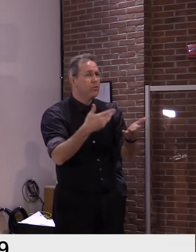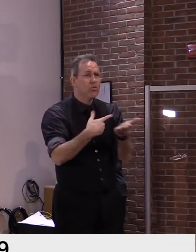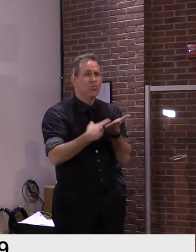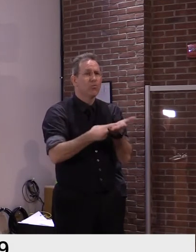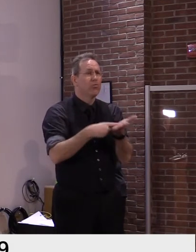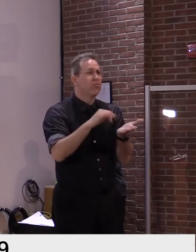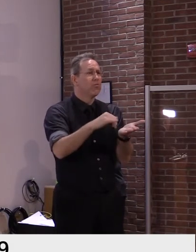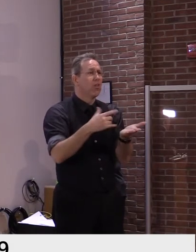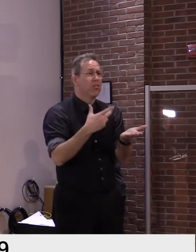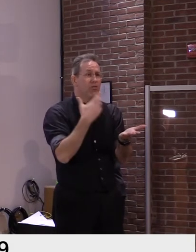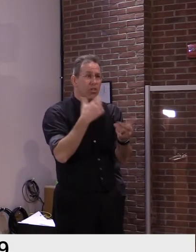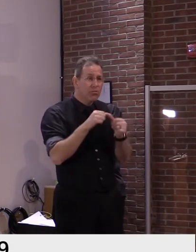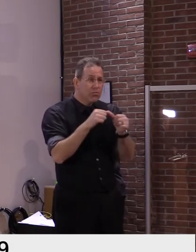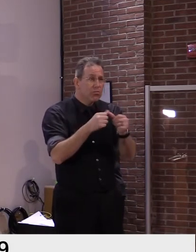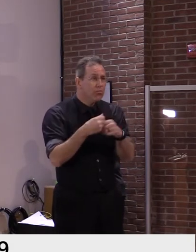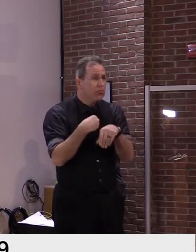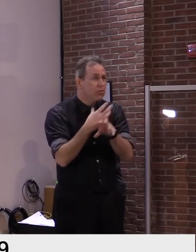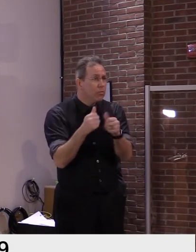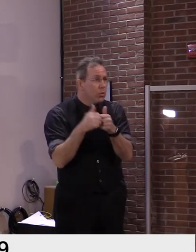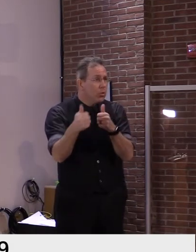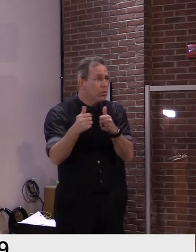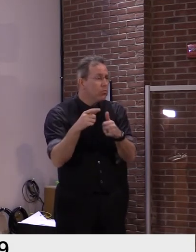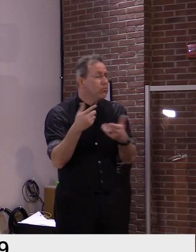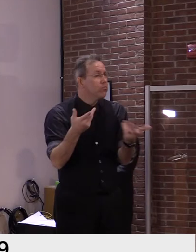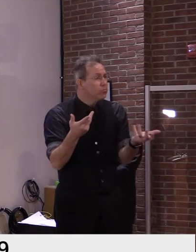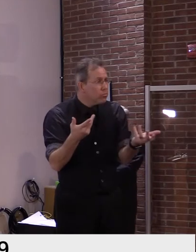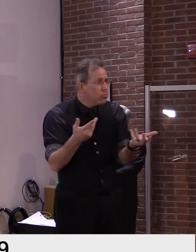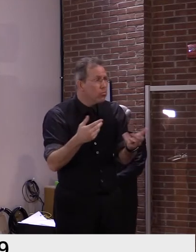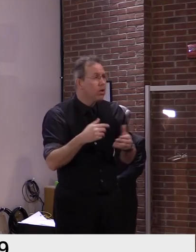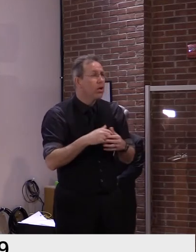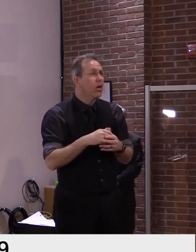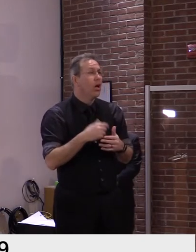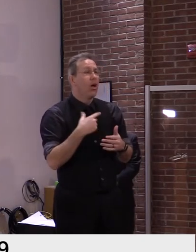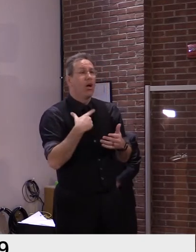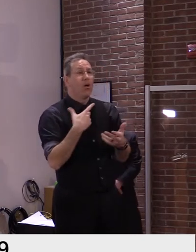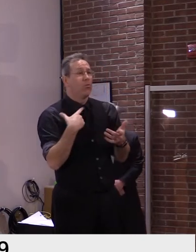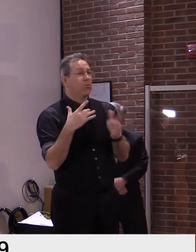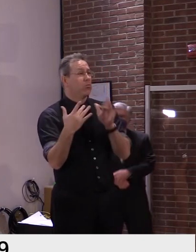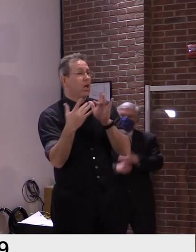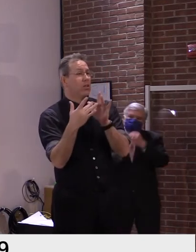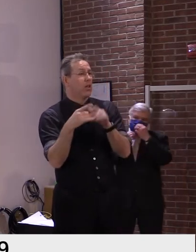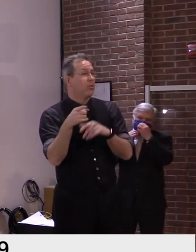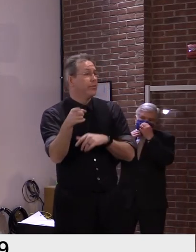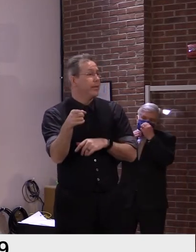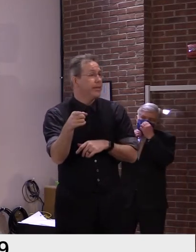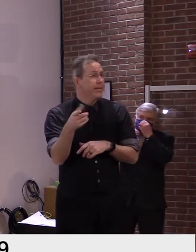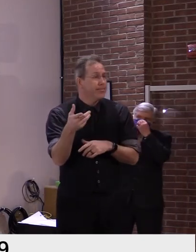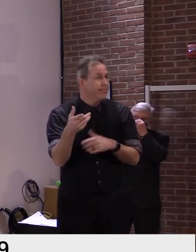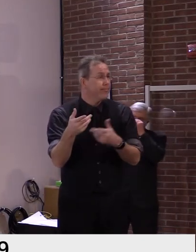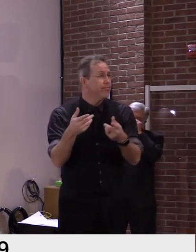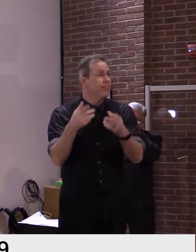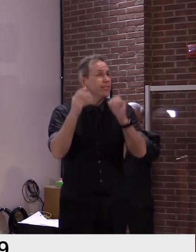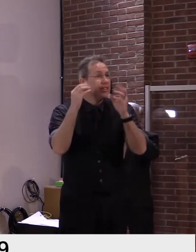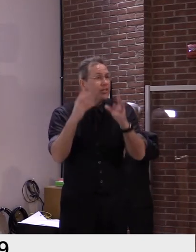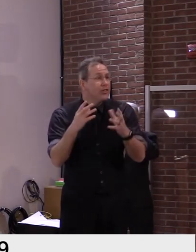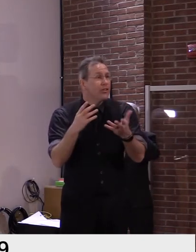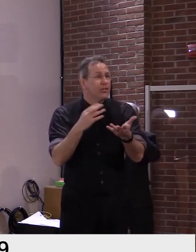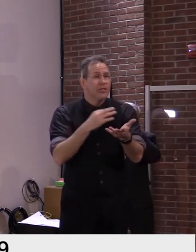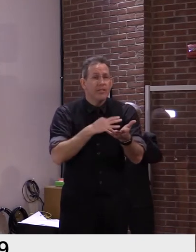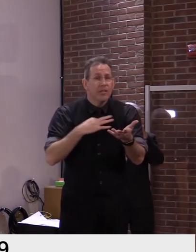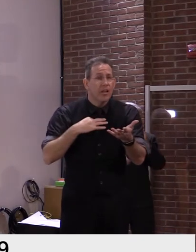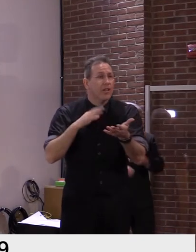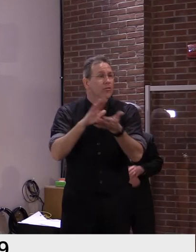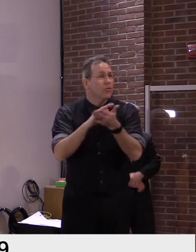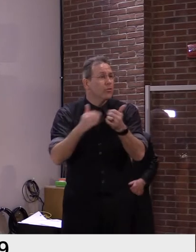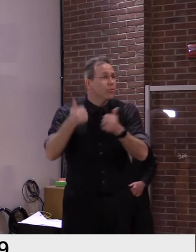will in all likelihood, be reaching out to see what the, you know, teachers, principals, superintendents, and those